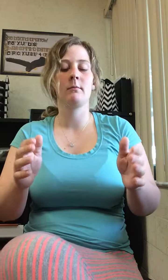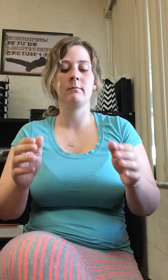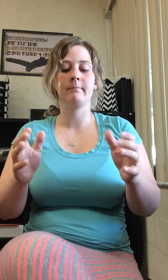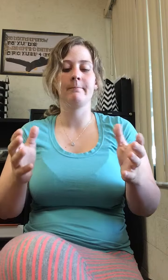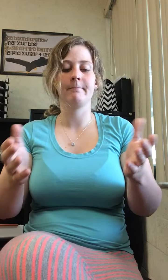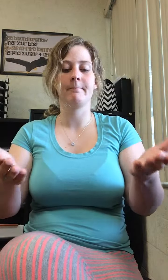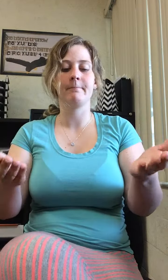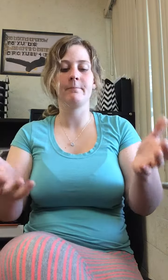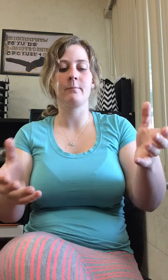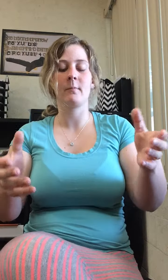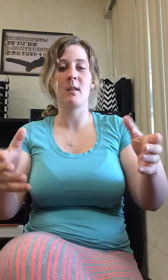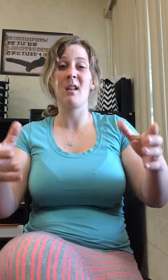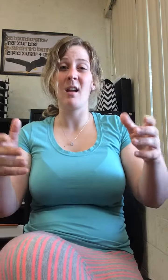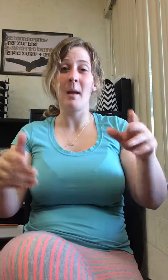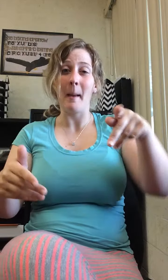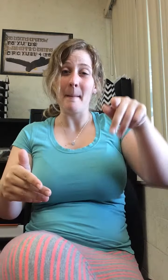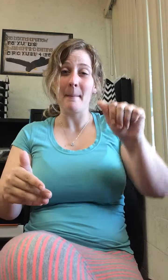You can do this over a bowl if you like, so that